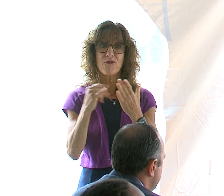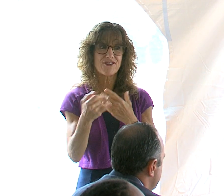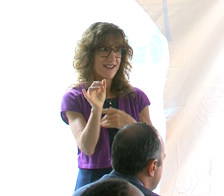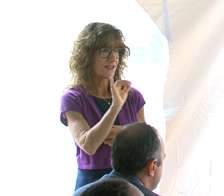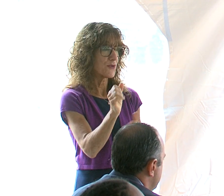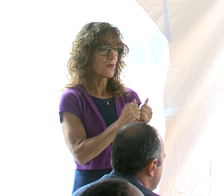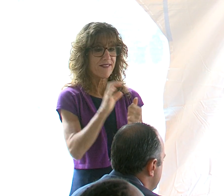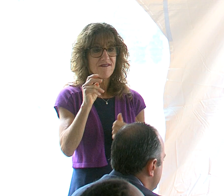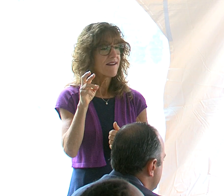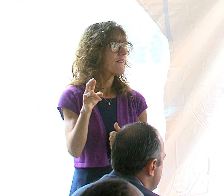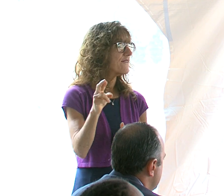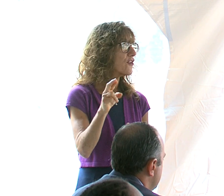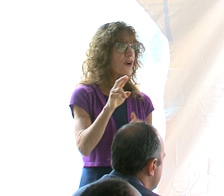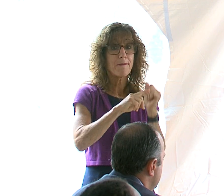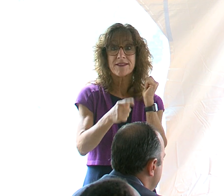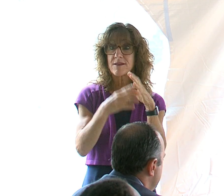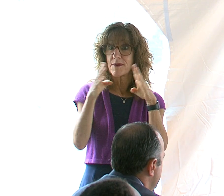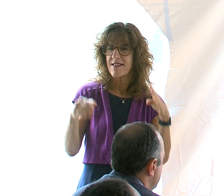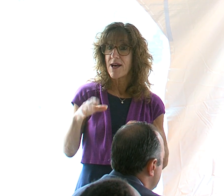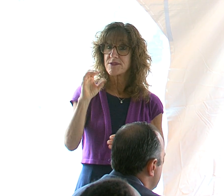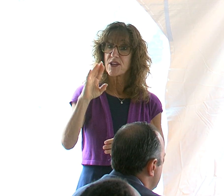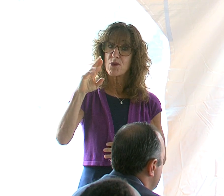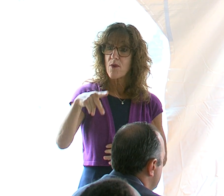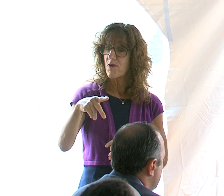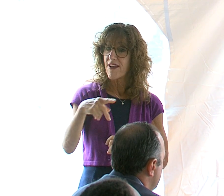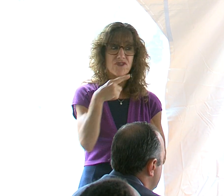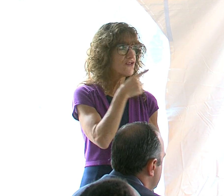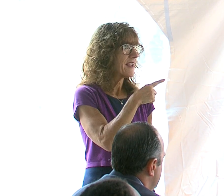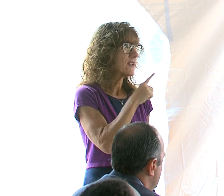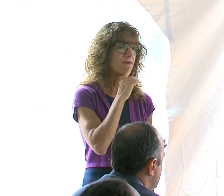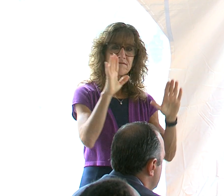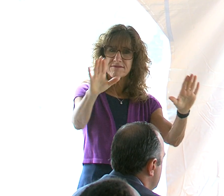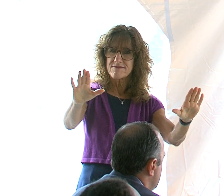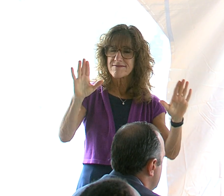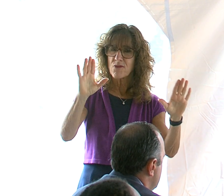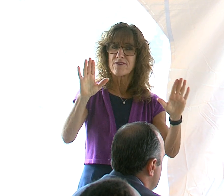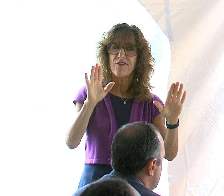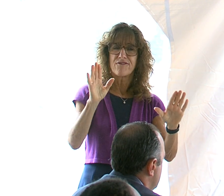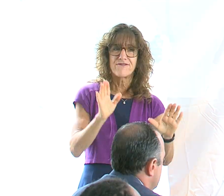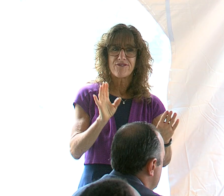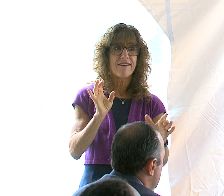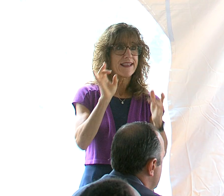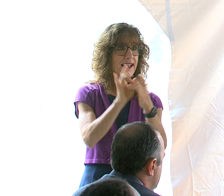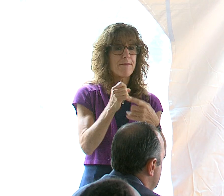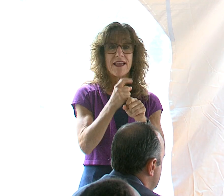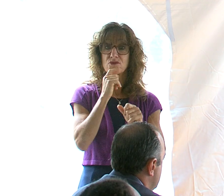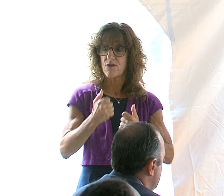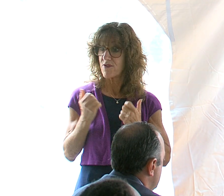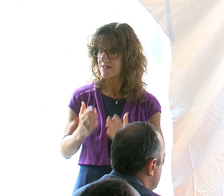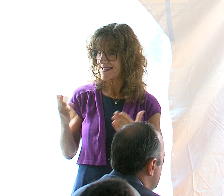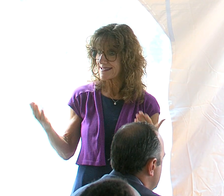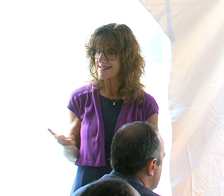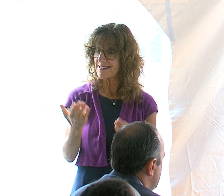with Conifer and Episcopal Housing Corporation. And he's really a terrific link to make sure that the residents here